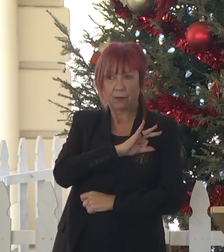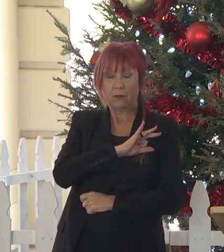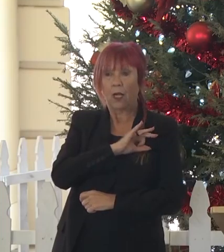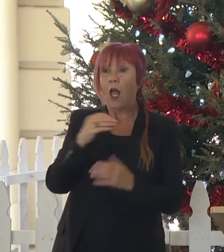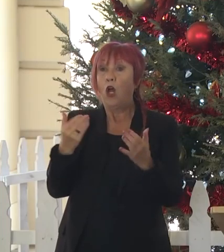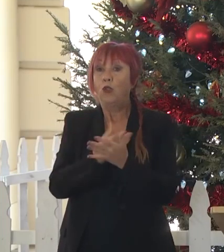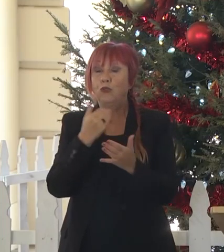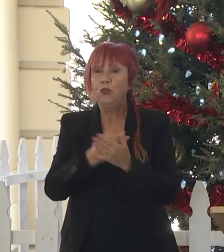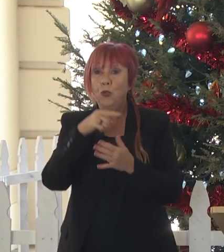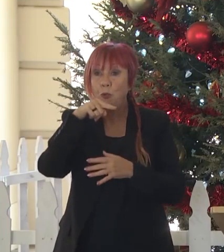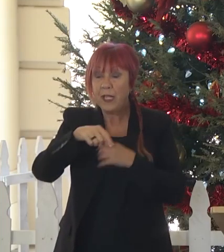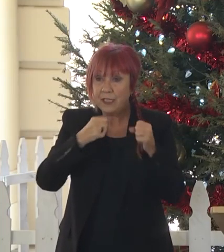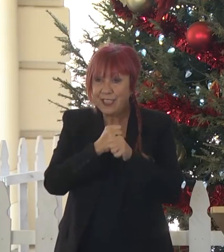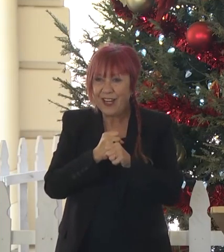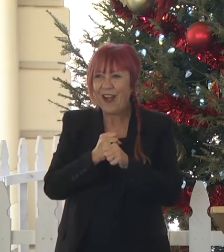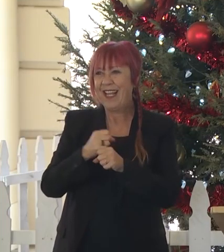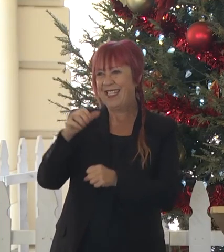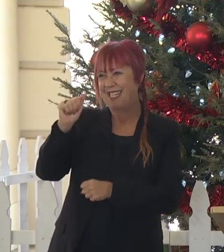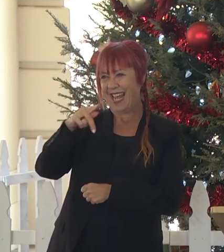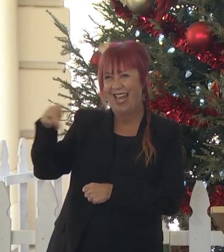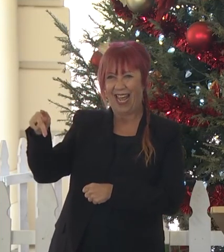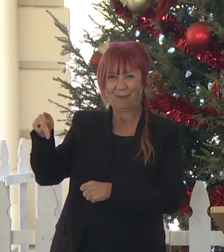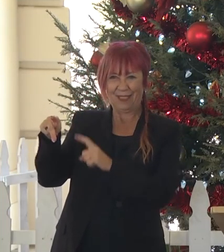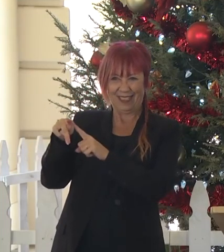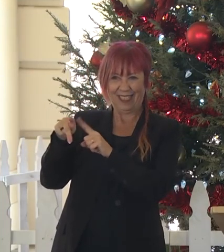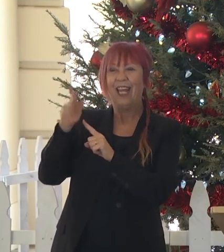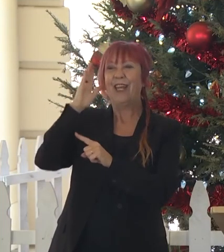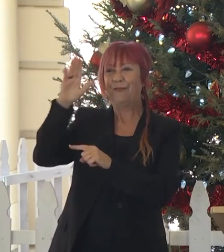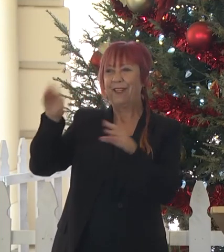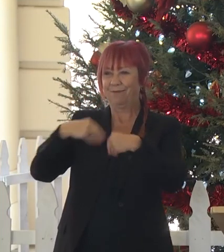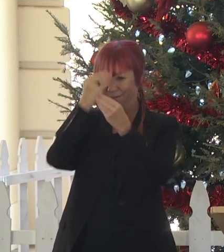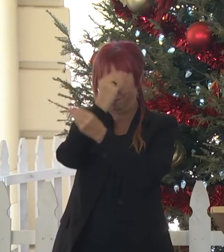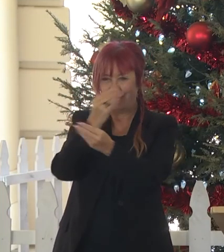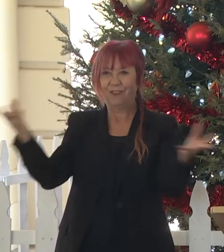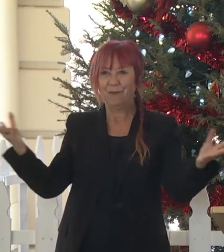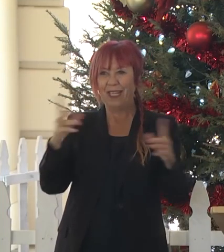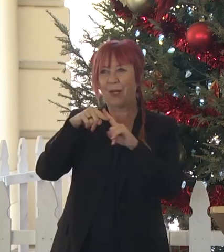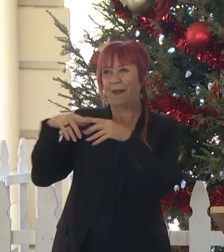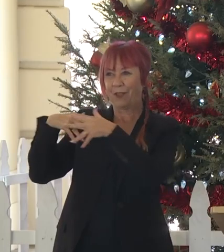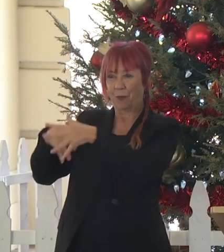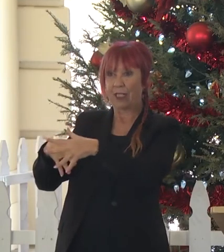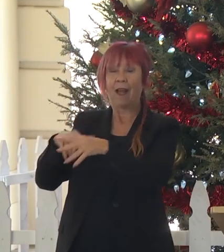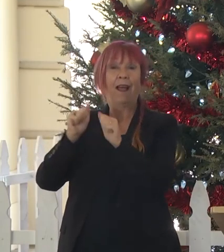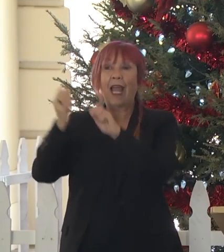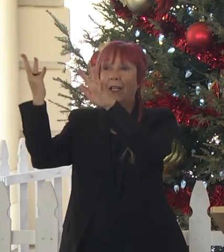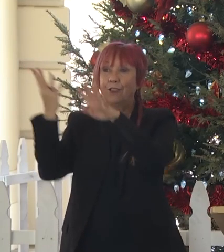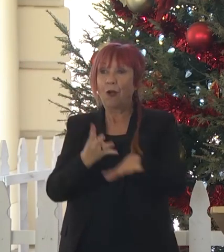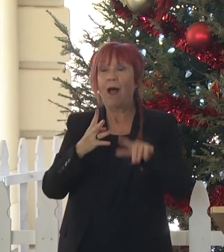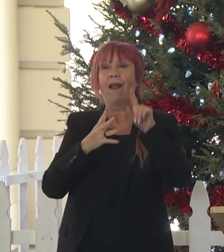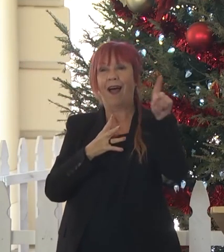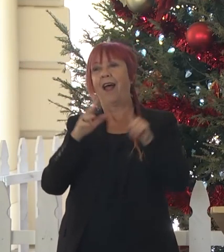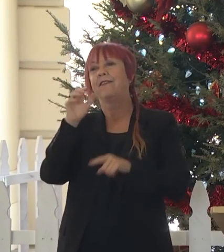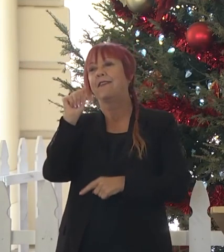Rose Event app that will provide information on the Rose Parade. It can be downloaded at the App